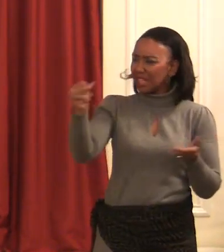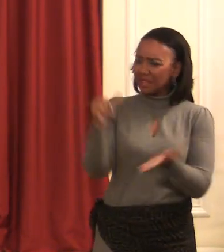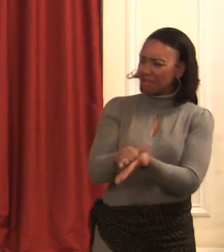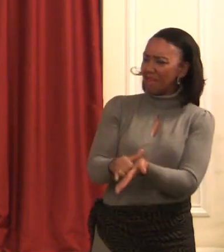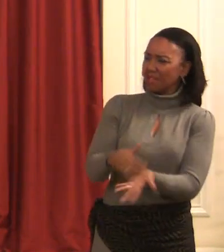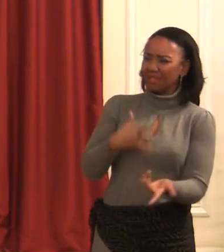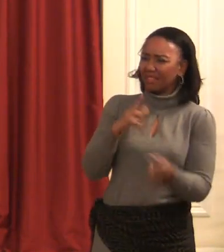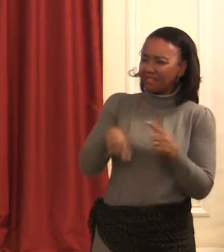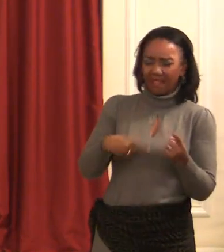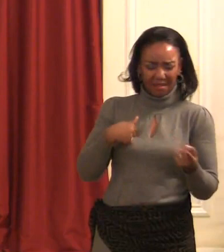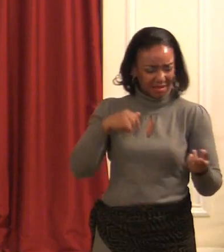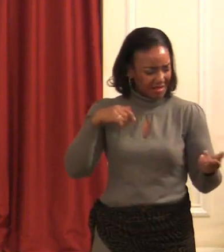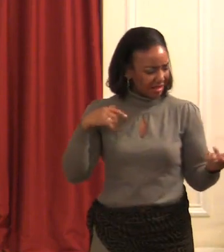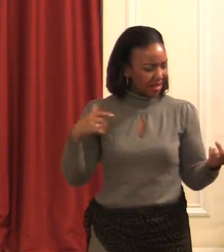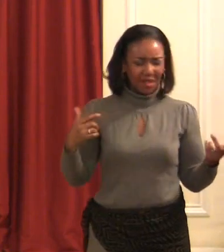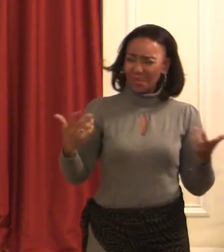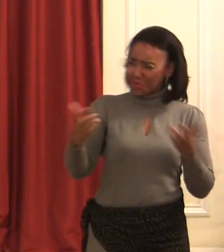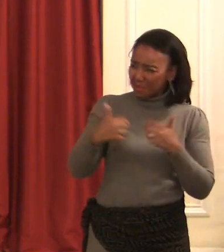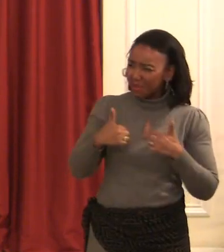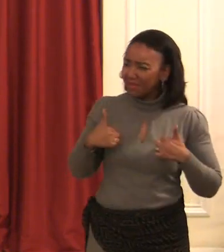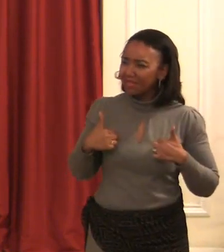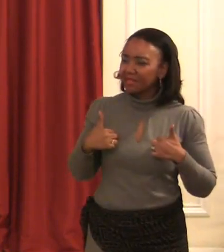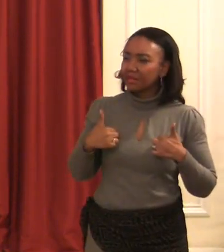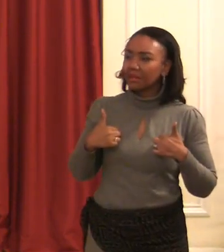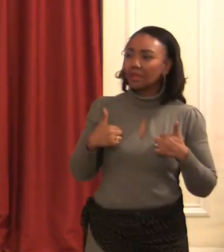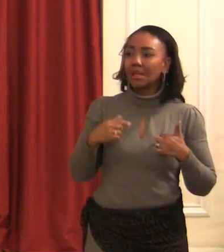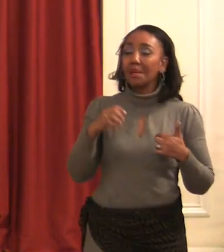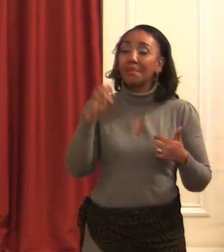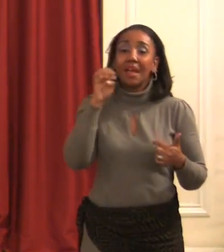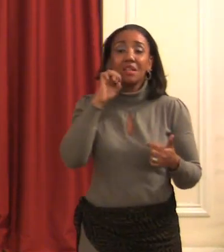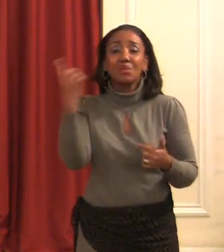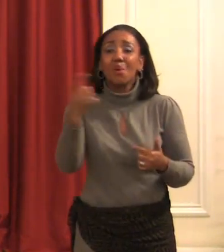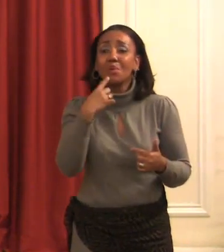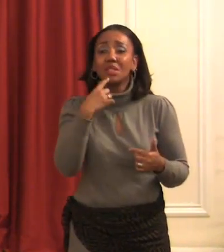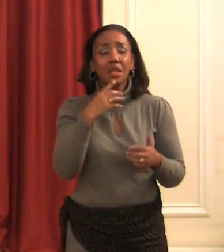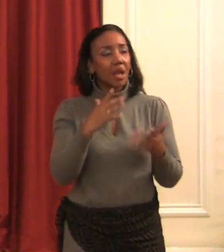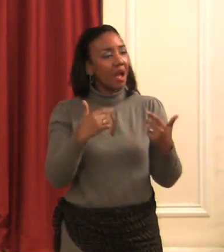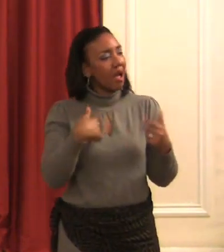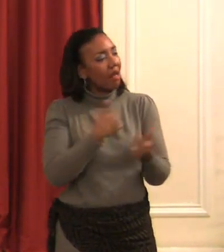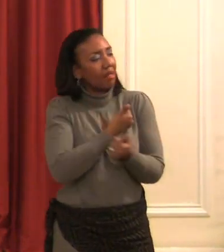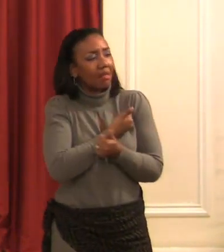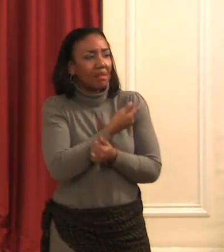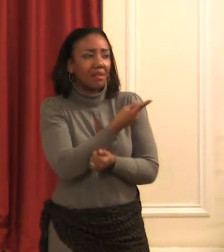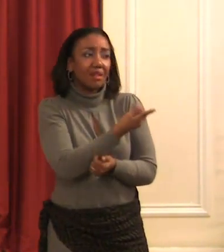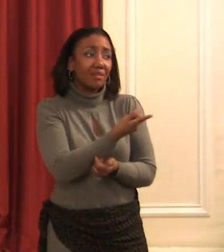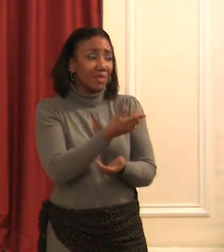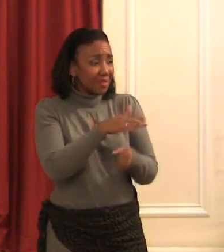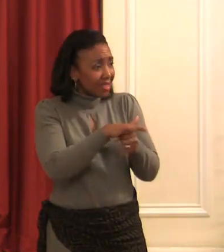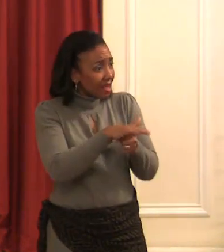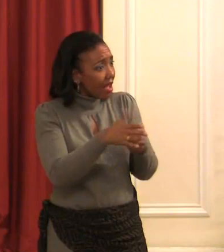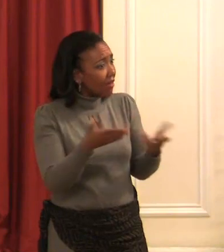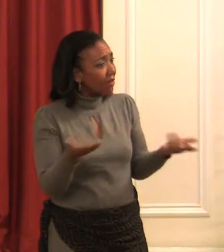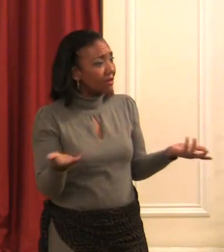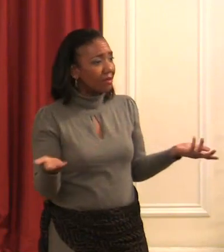sturdy enough to bear their egos. Esther replied, I love you. Ain't that